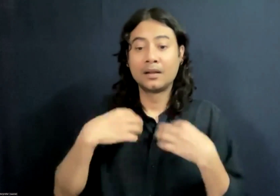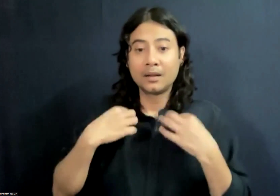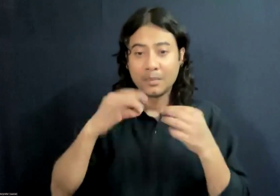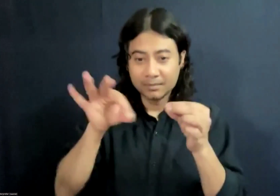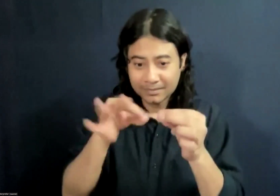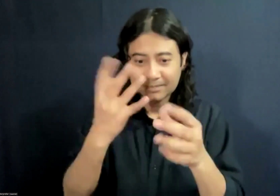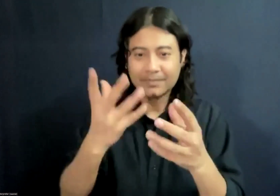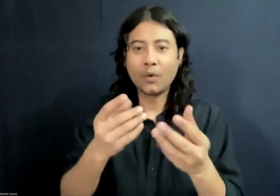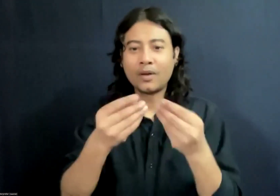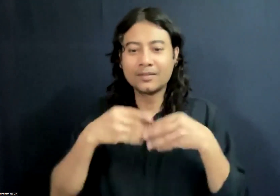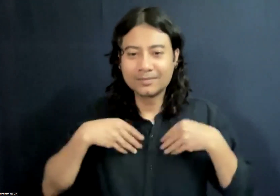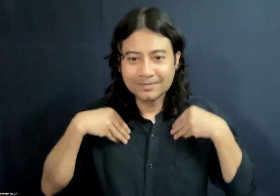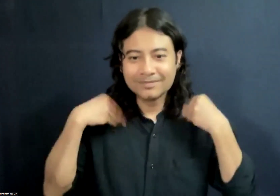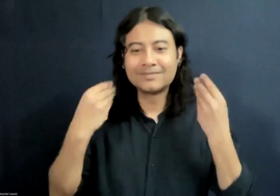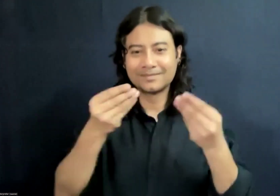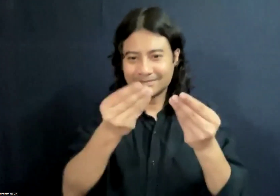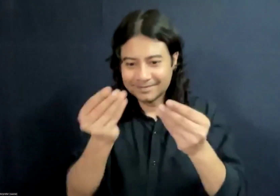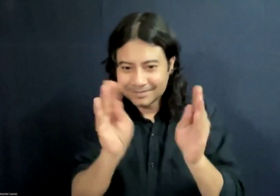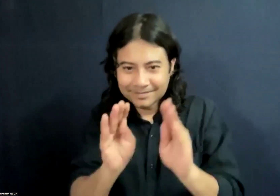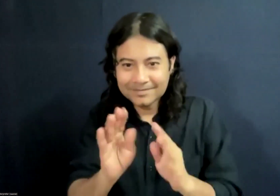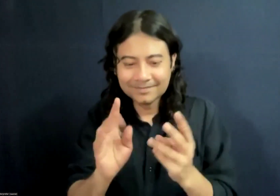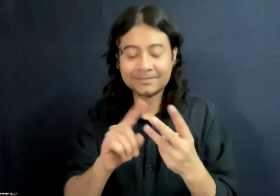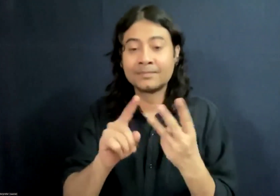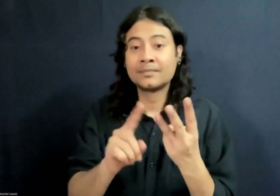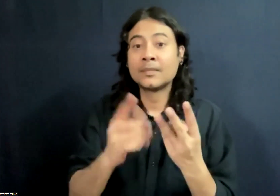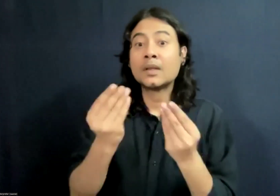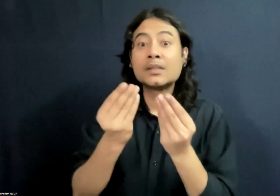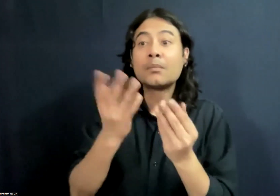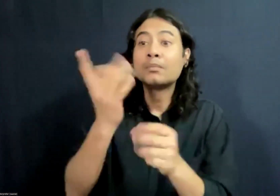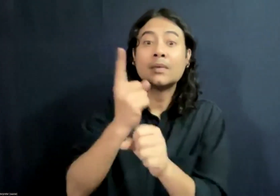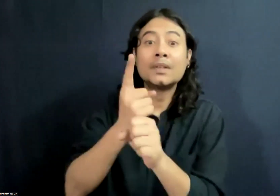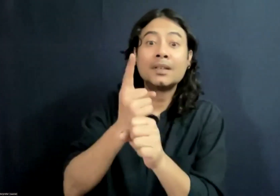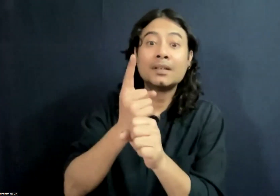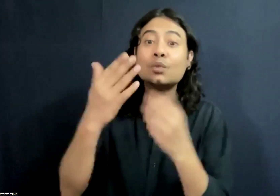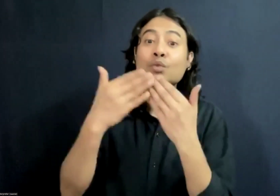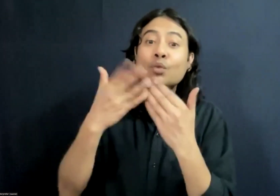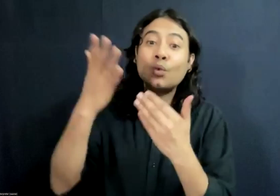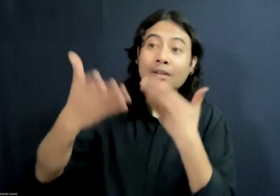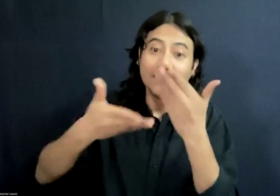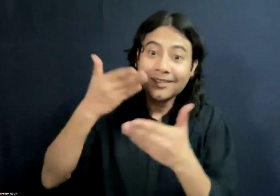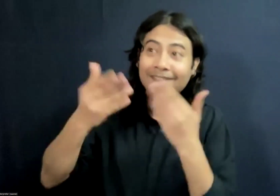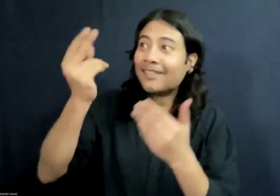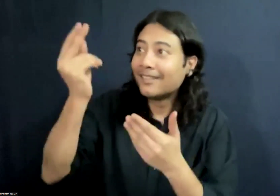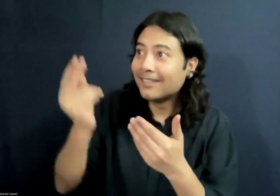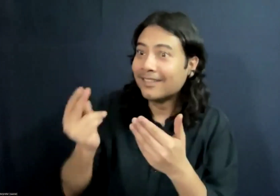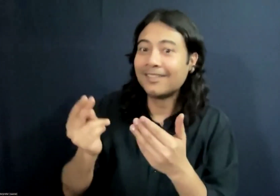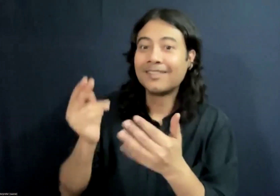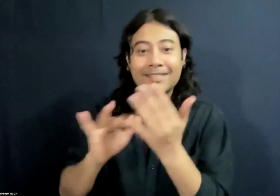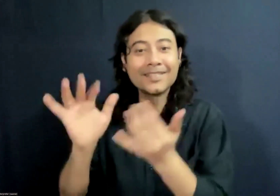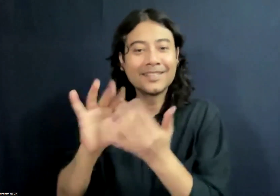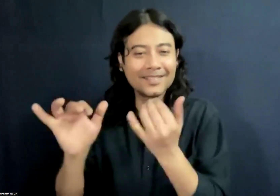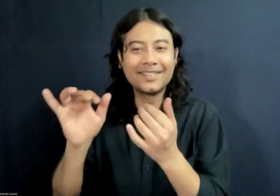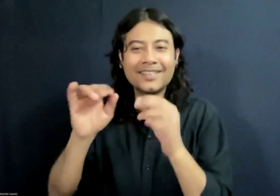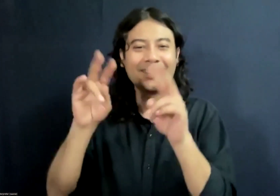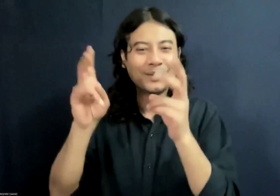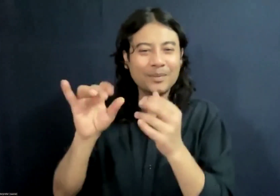only. All that is actually serving Krishna because when Krishna sees that we are, trying to make